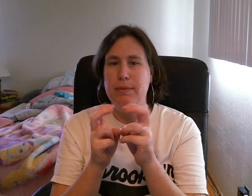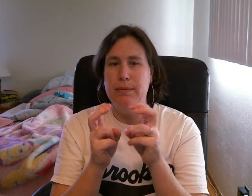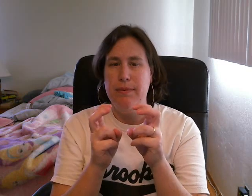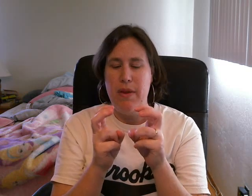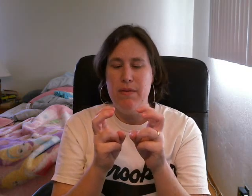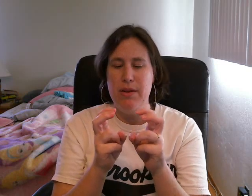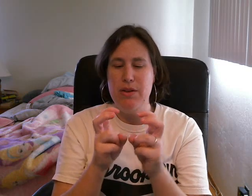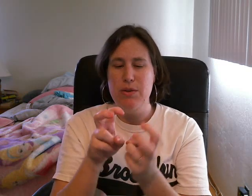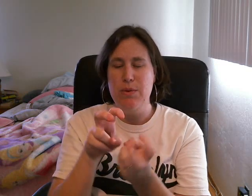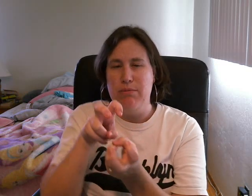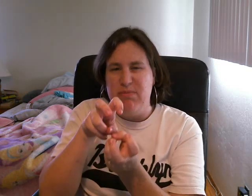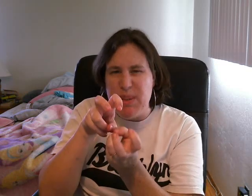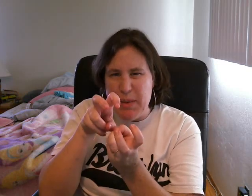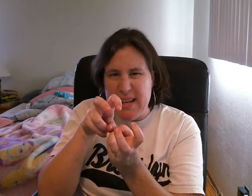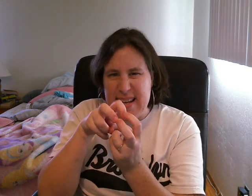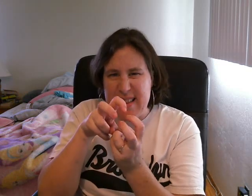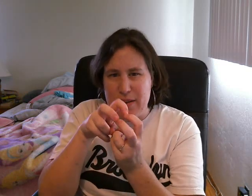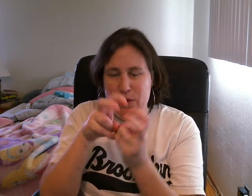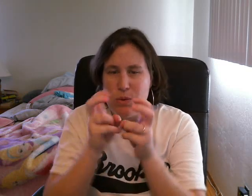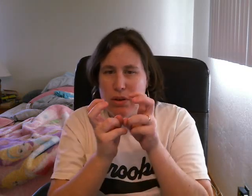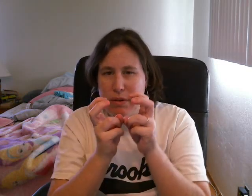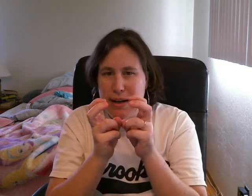Think of the two, the big teeth of the squirrel, right?